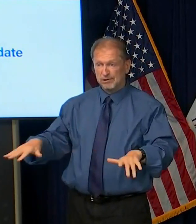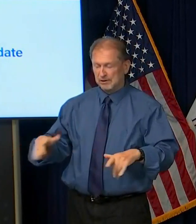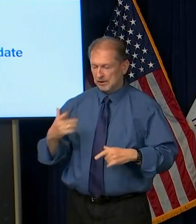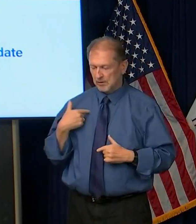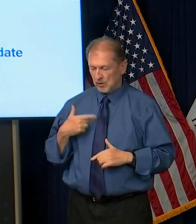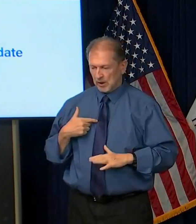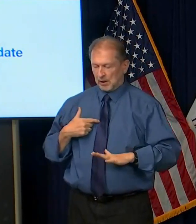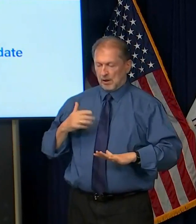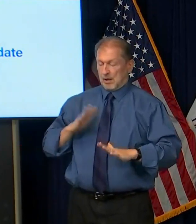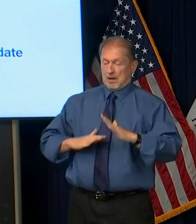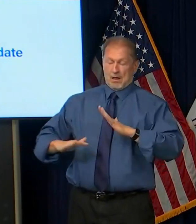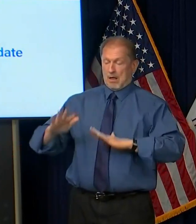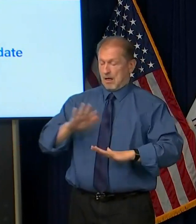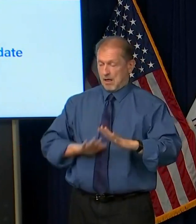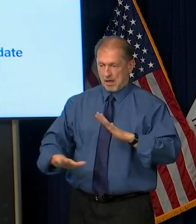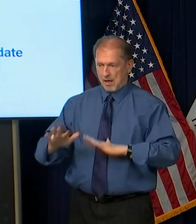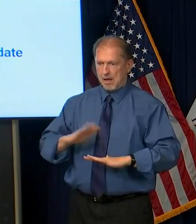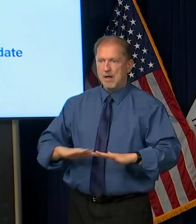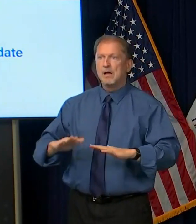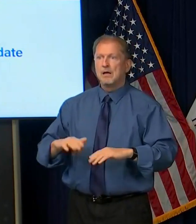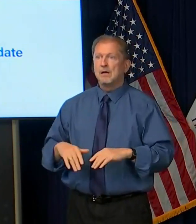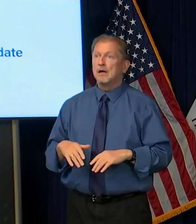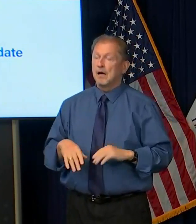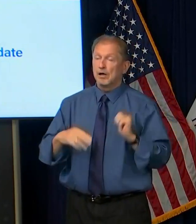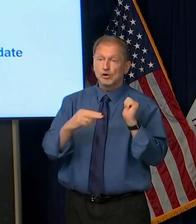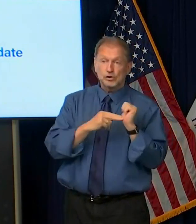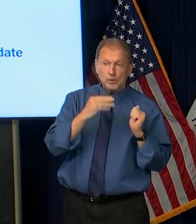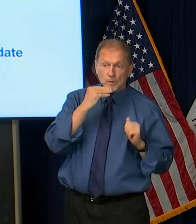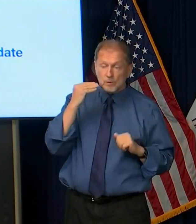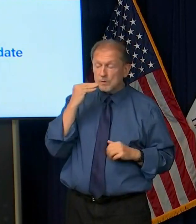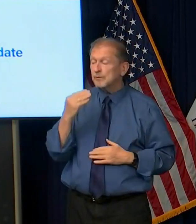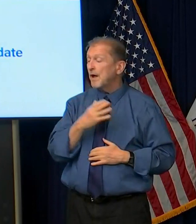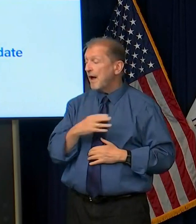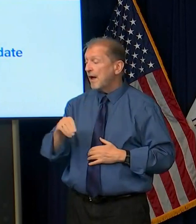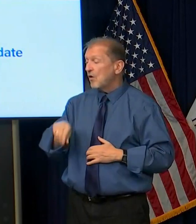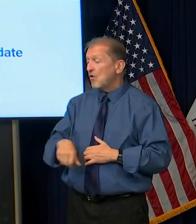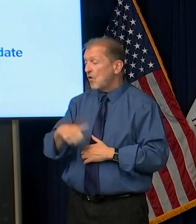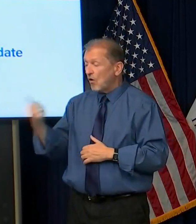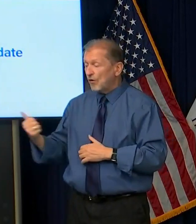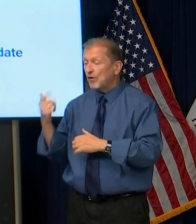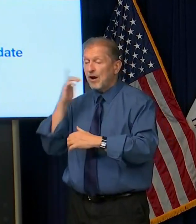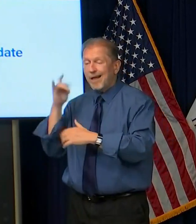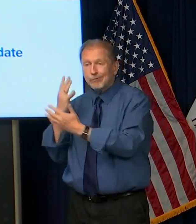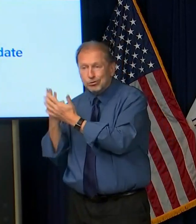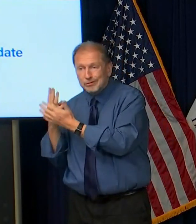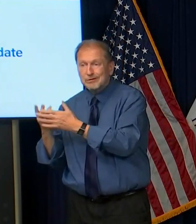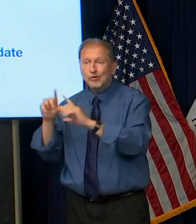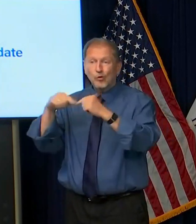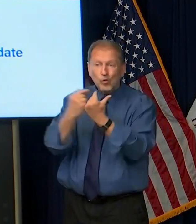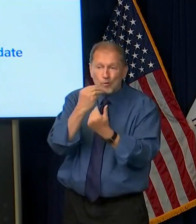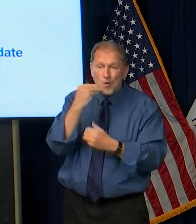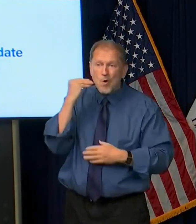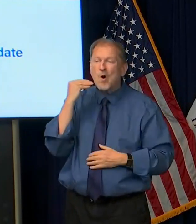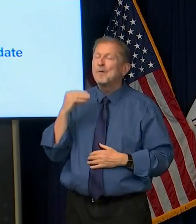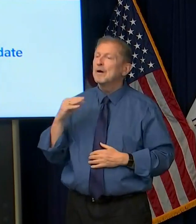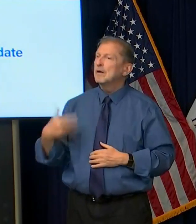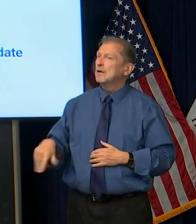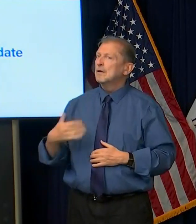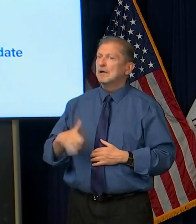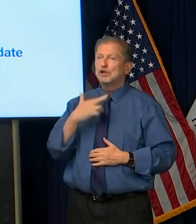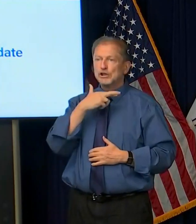us, especially in long-term care facilities where we have our most vulnerable individuals. This can happen